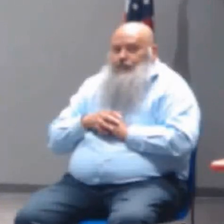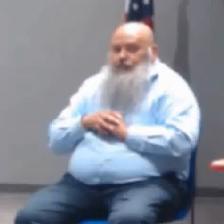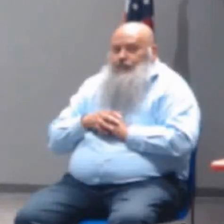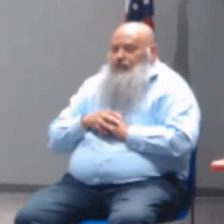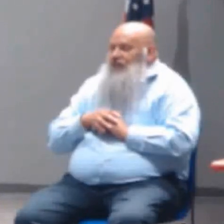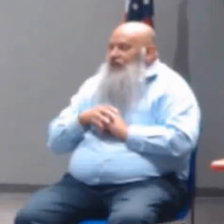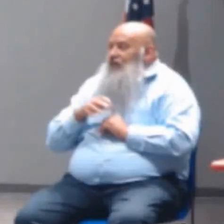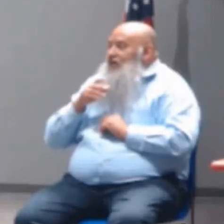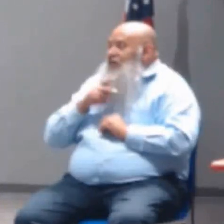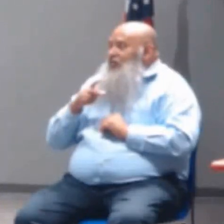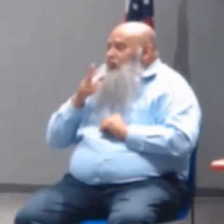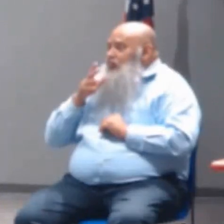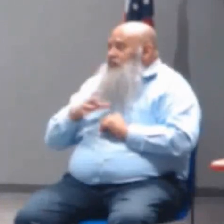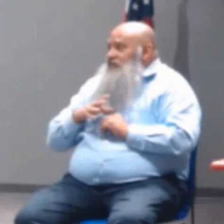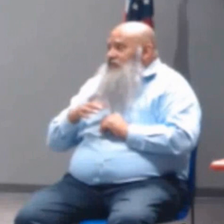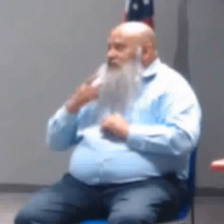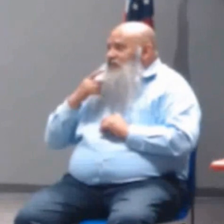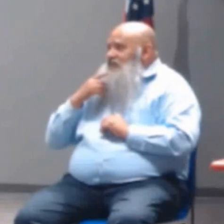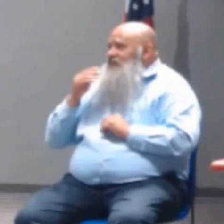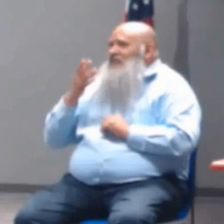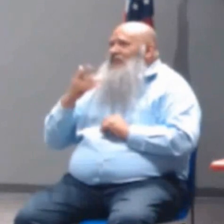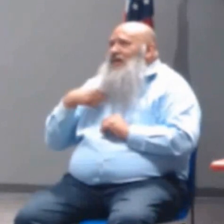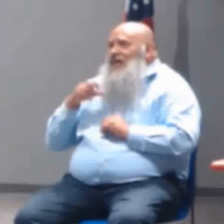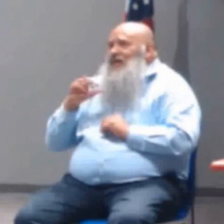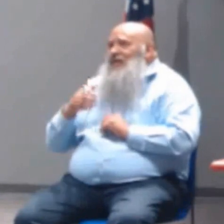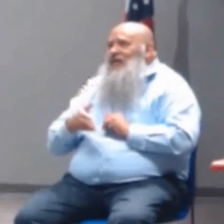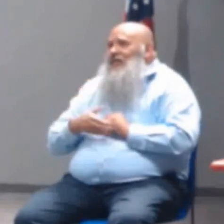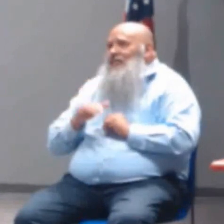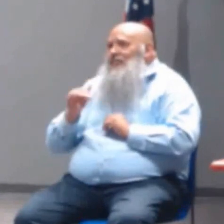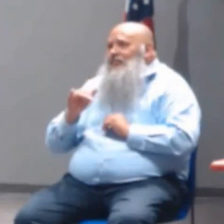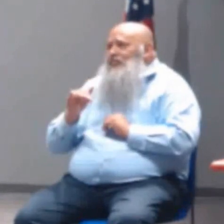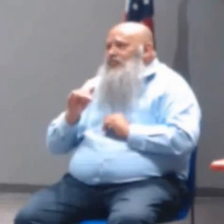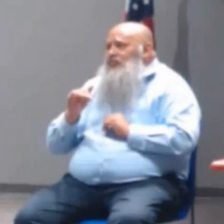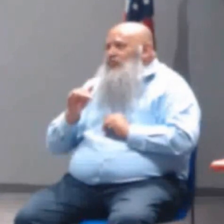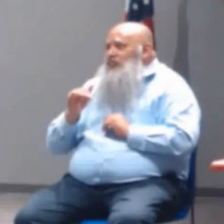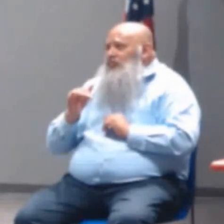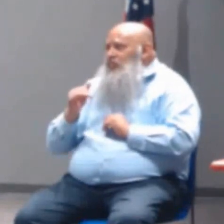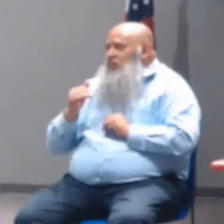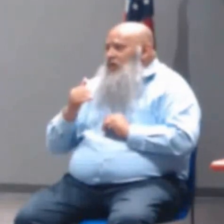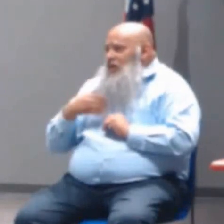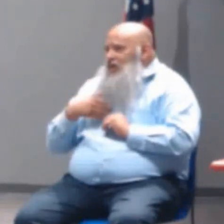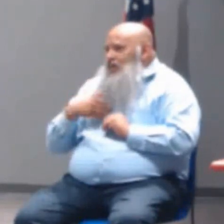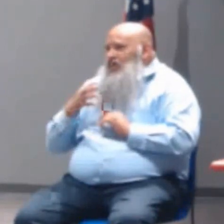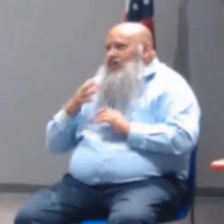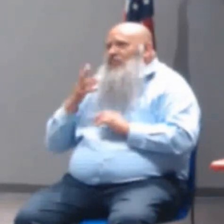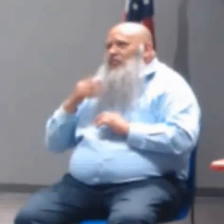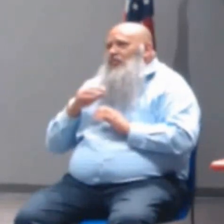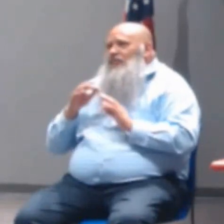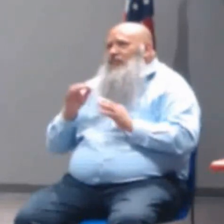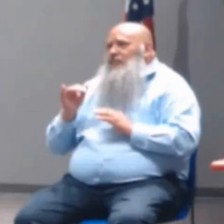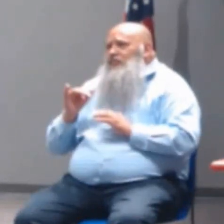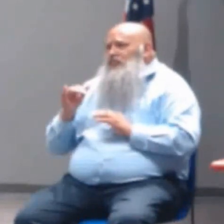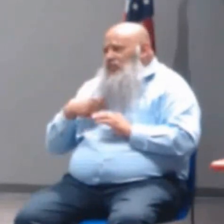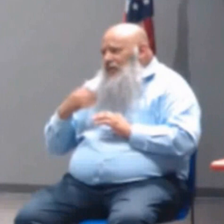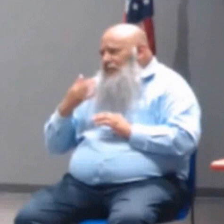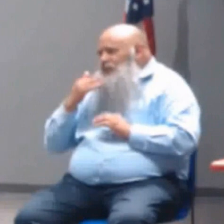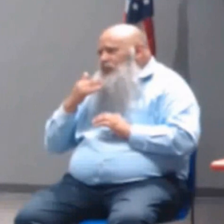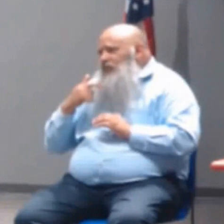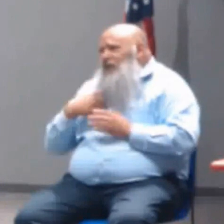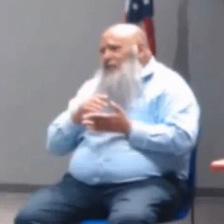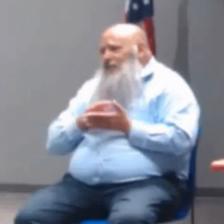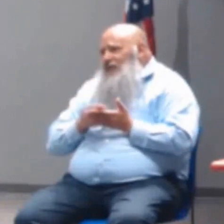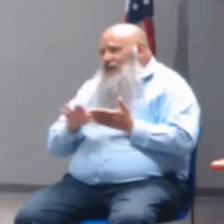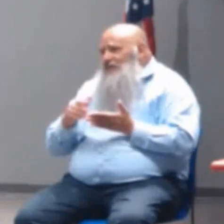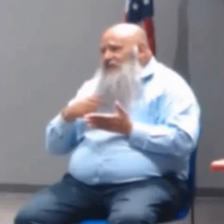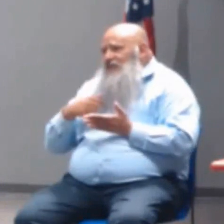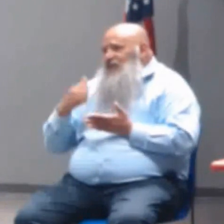And the princess said, "I can help too. I love the beautiful family too. I'm sweet and I'm nice.